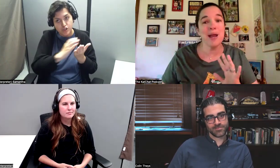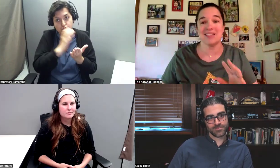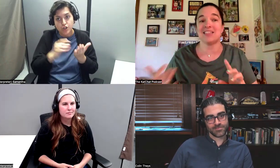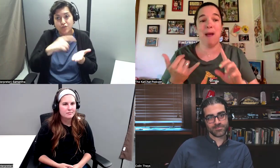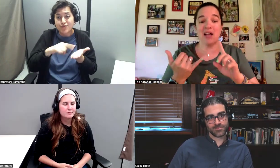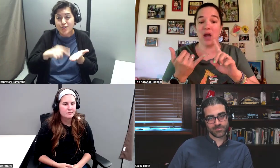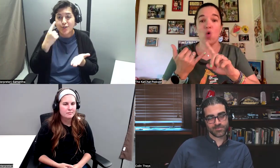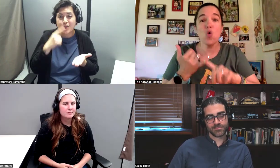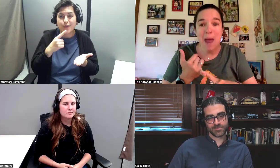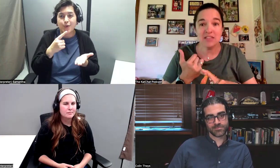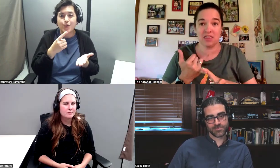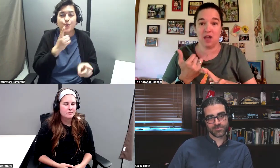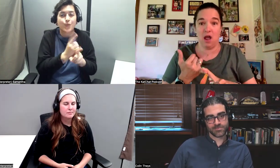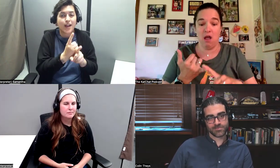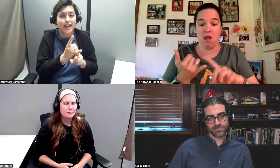or a miss. It depends on